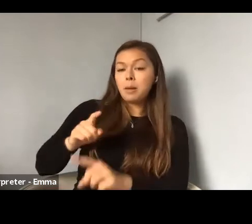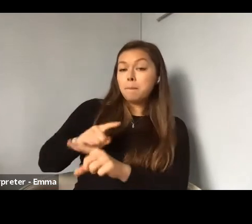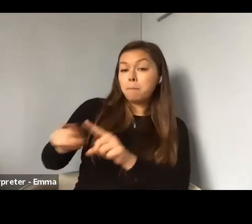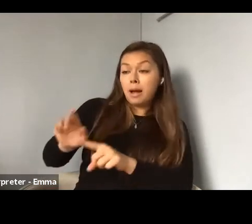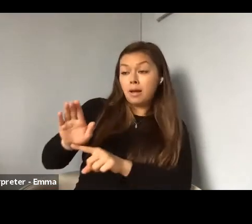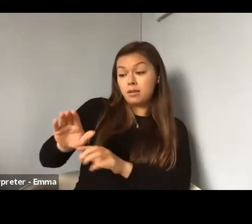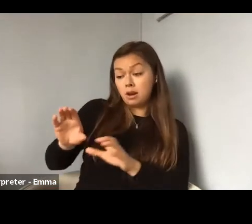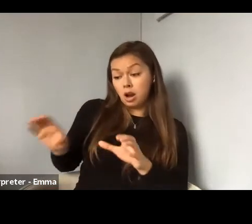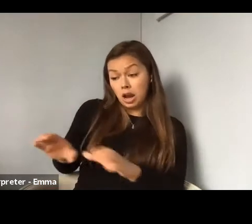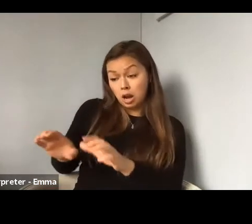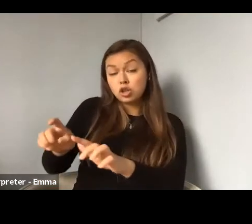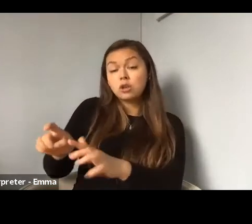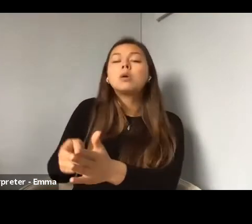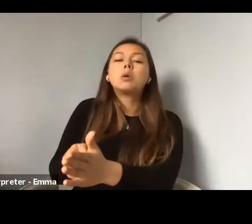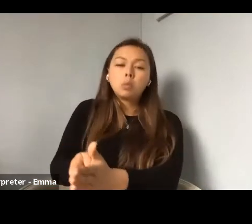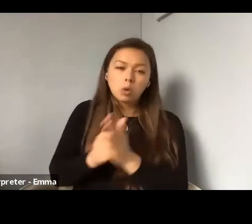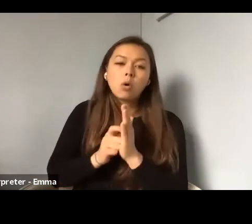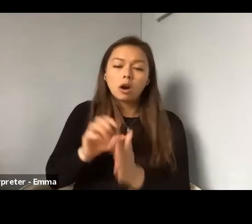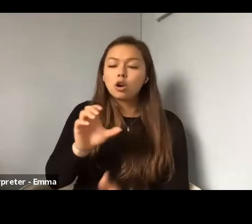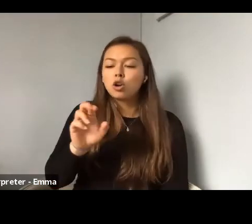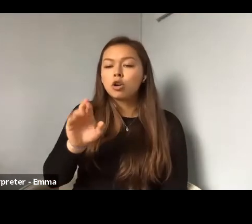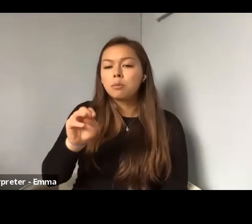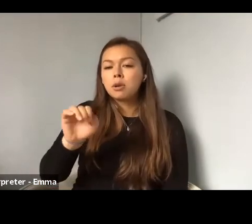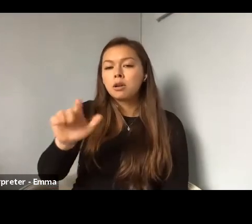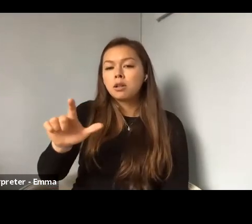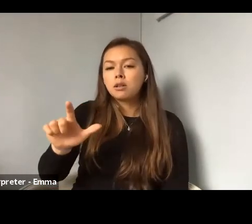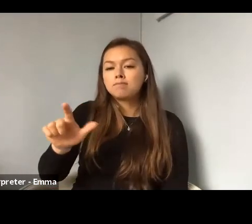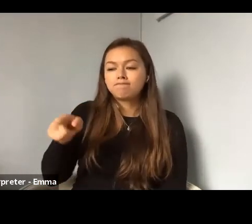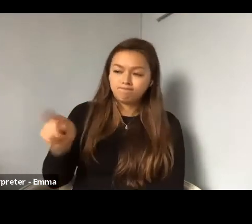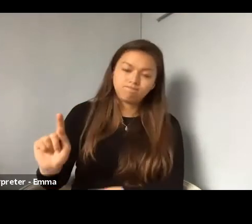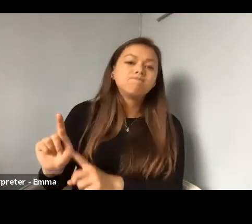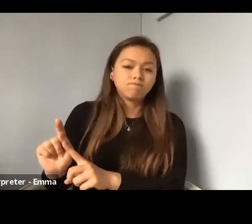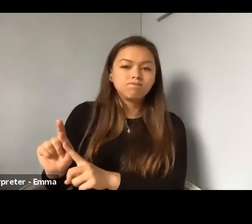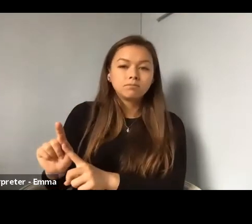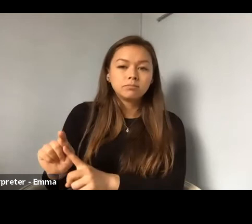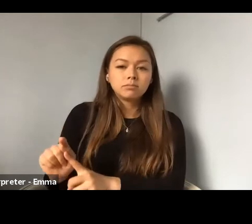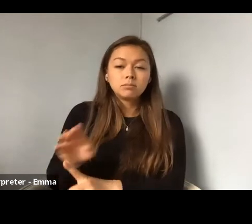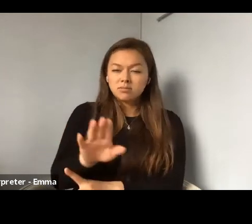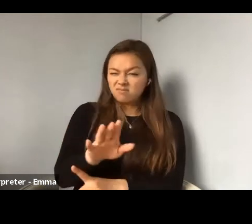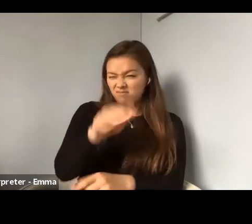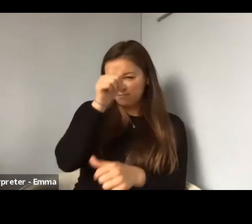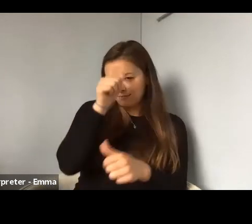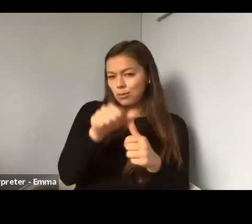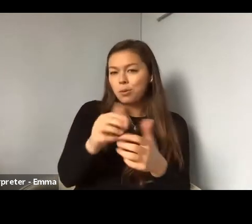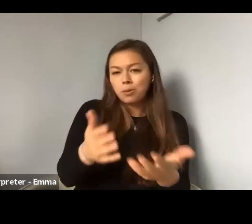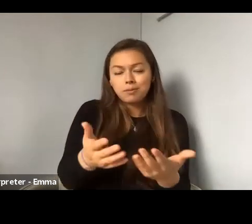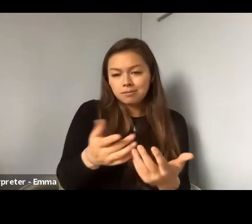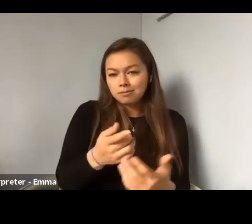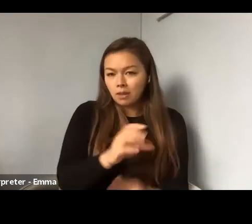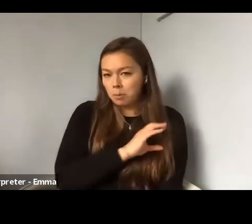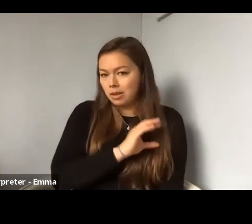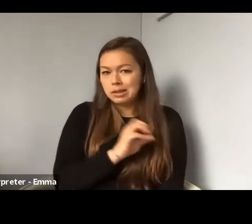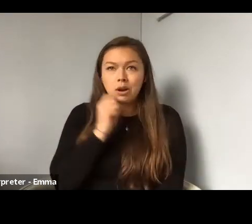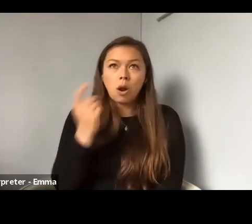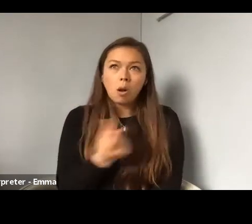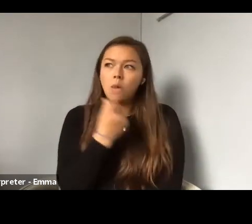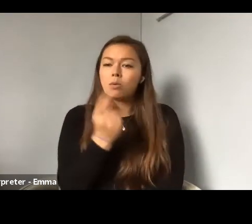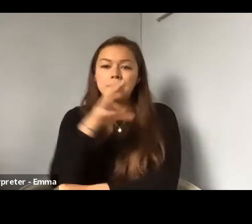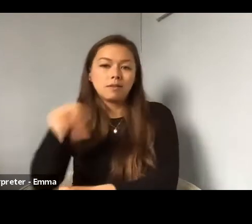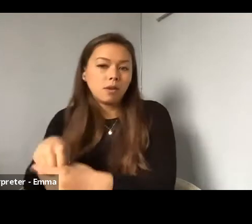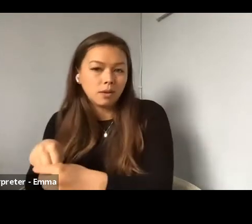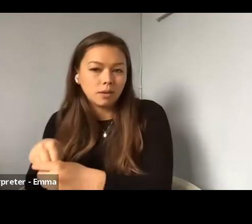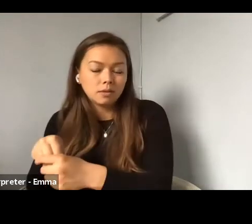as we know, police don't always necessarily get involved, or charges aren't always laid when they are involved, but that young